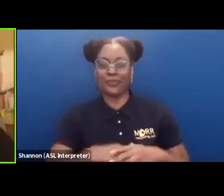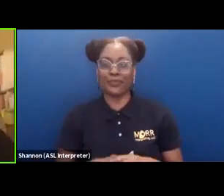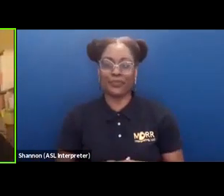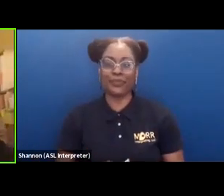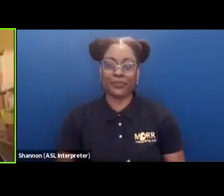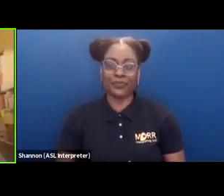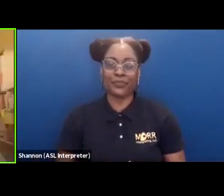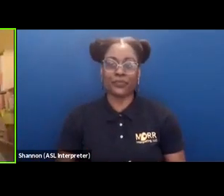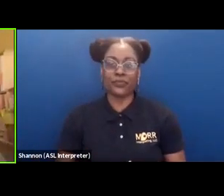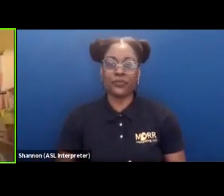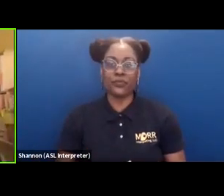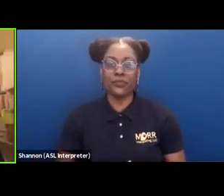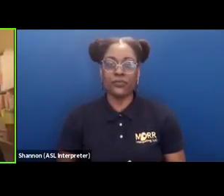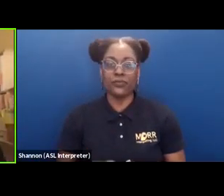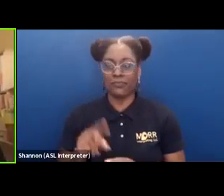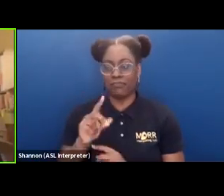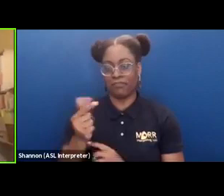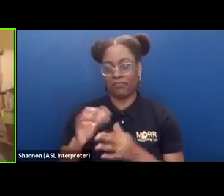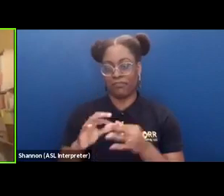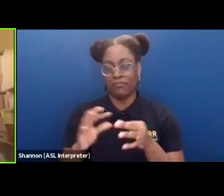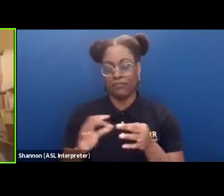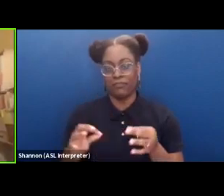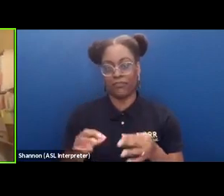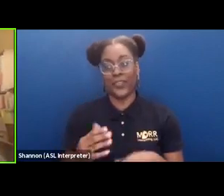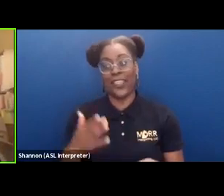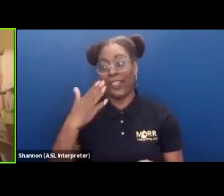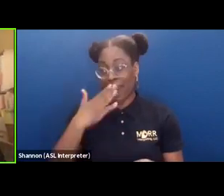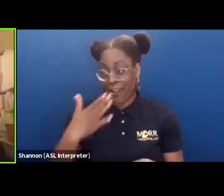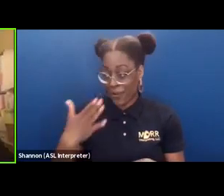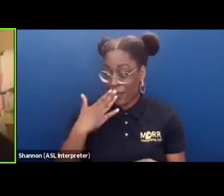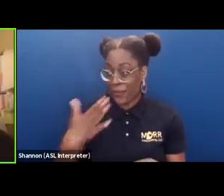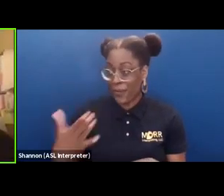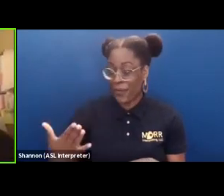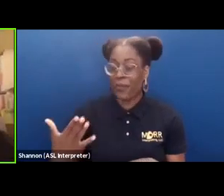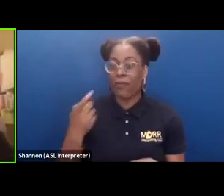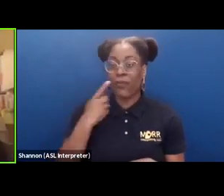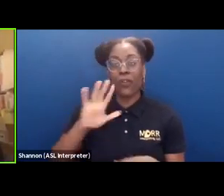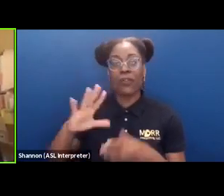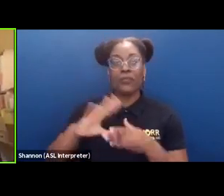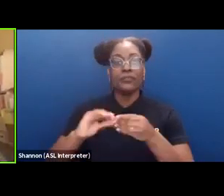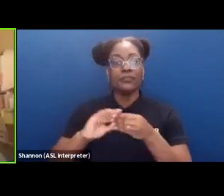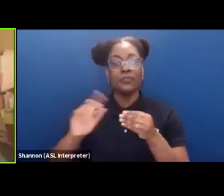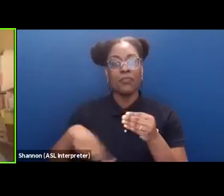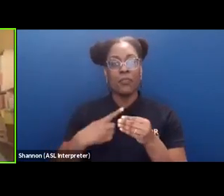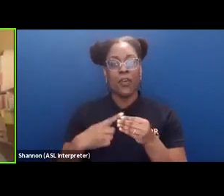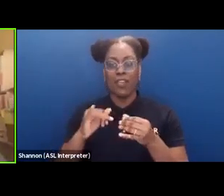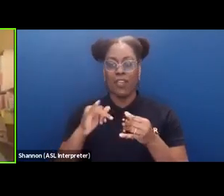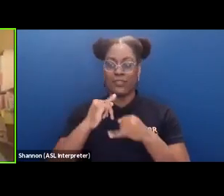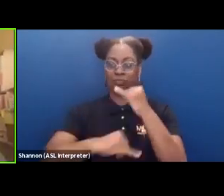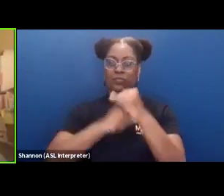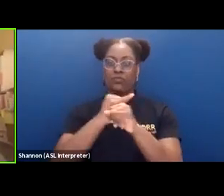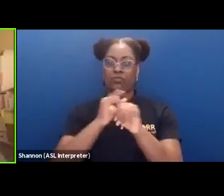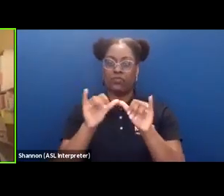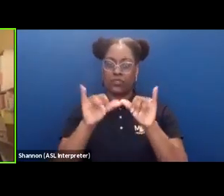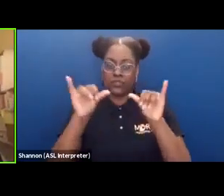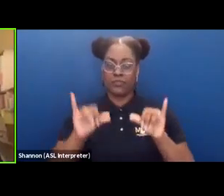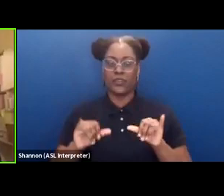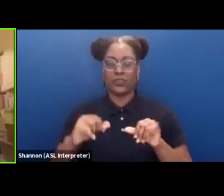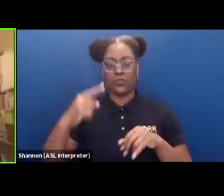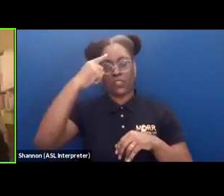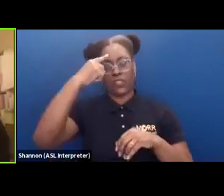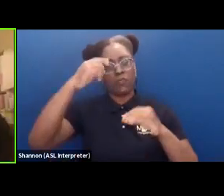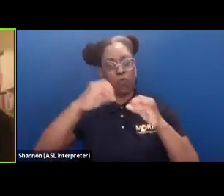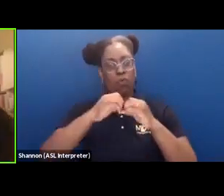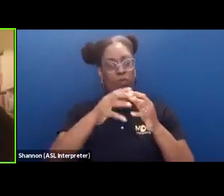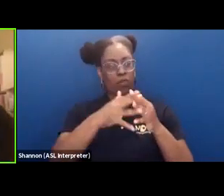the bringing in the international perspective to understand that these systems are working globally. It calls on us to think about imperialism and